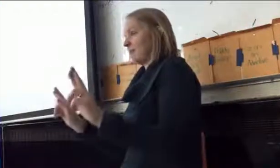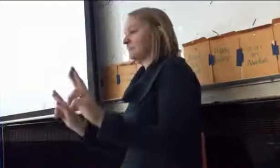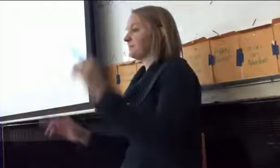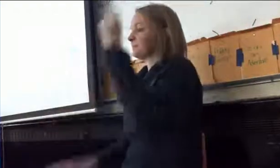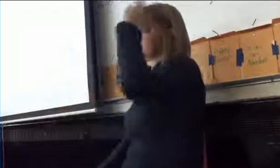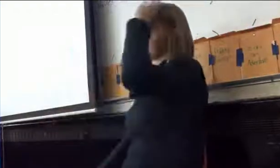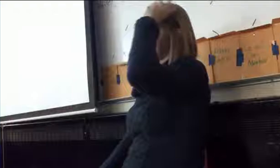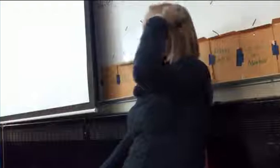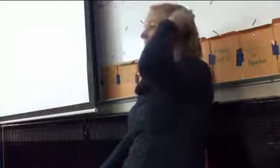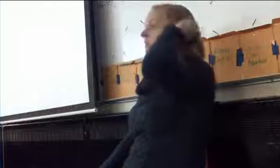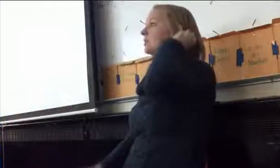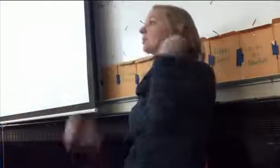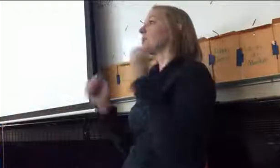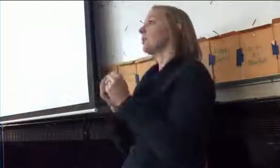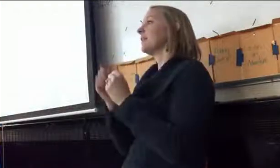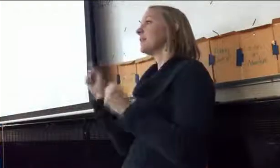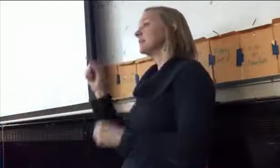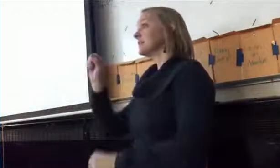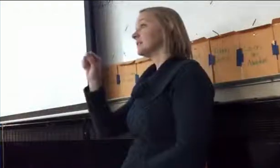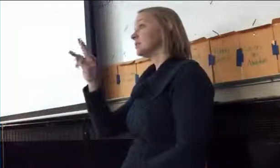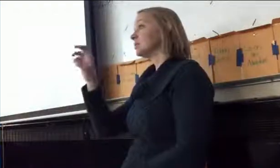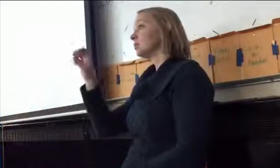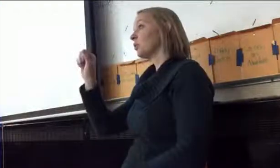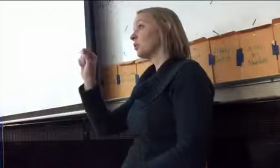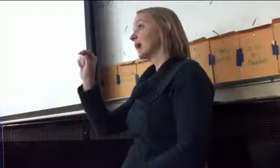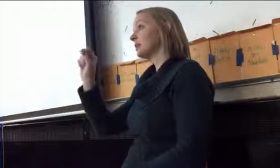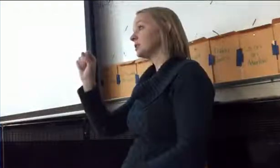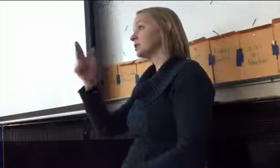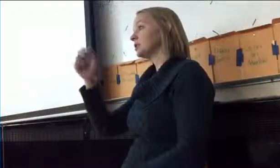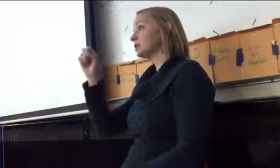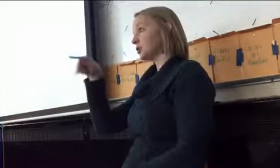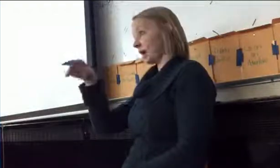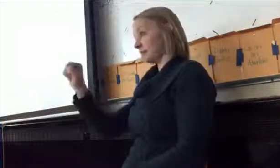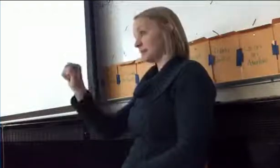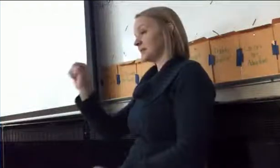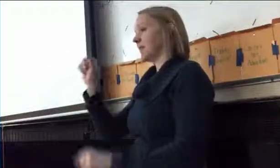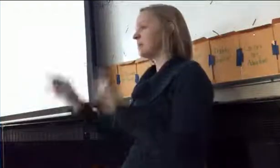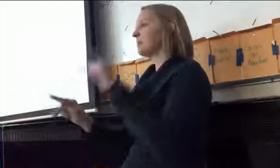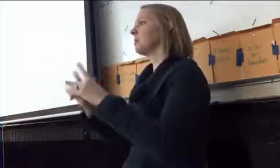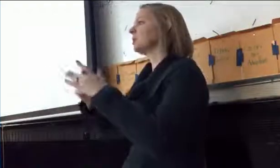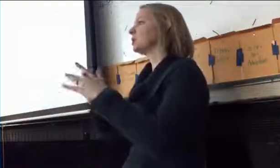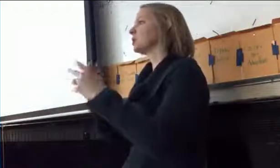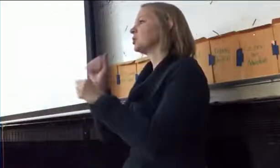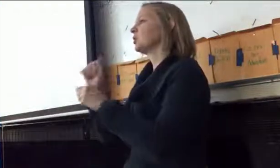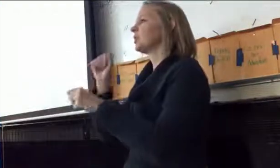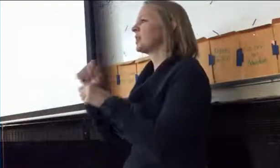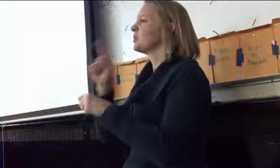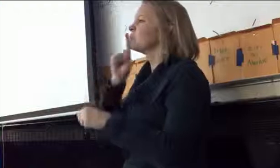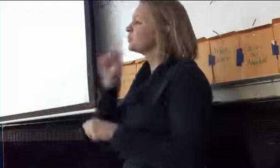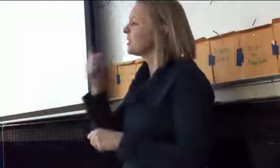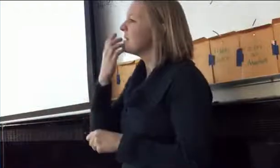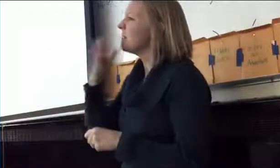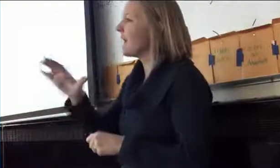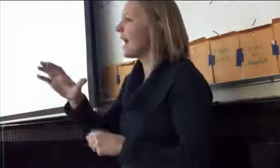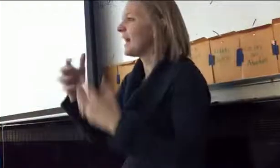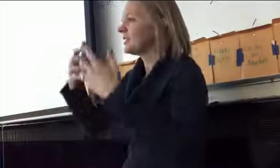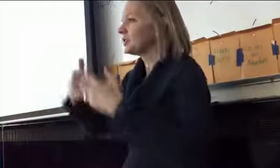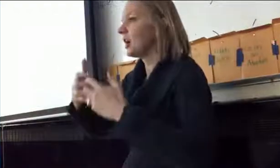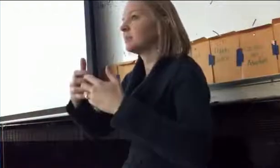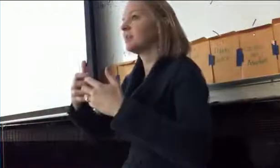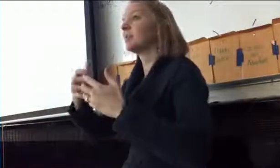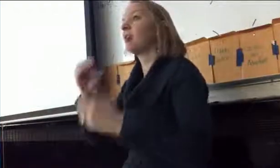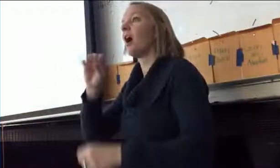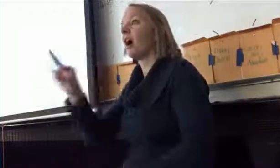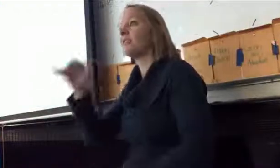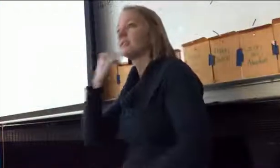Now, with these sweatshops, is that people are going to begin to work in these really, really bad shops and areas. Please stay off your cell phone.